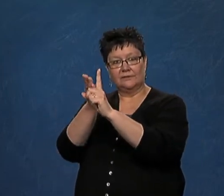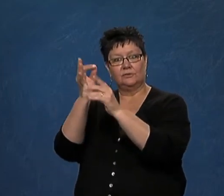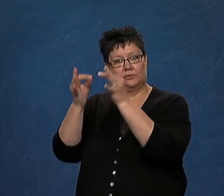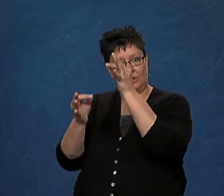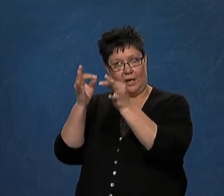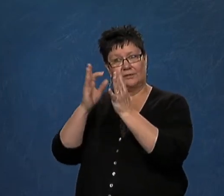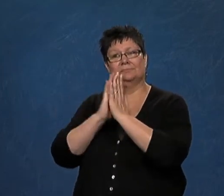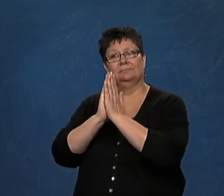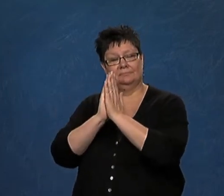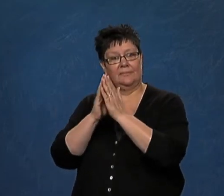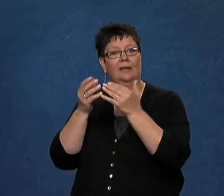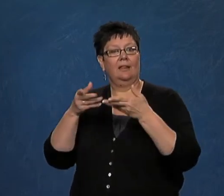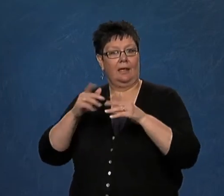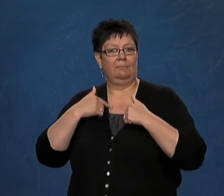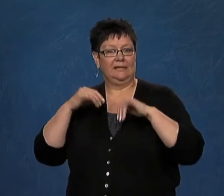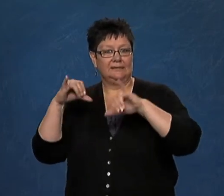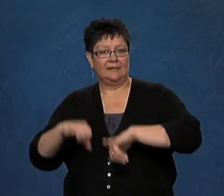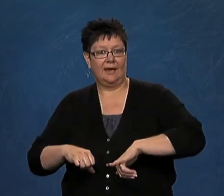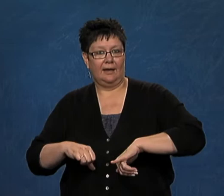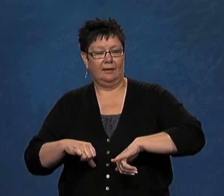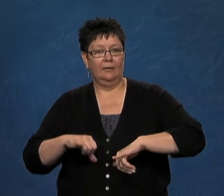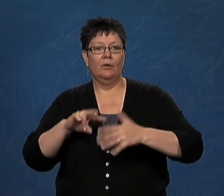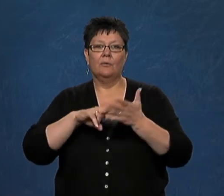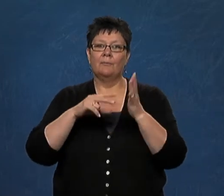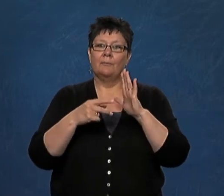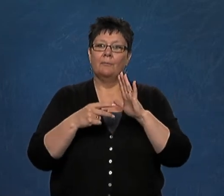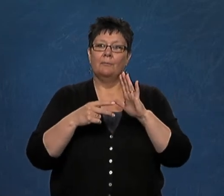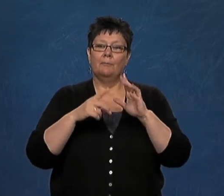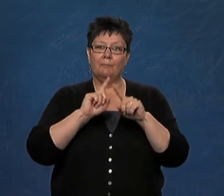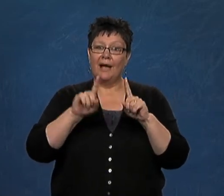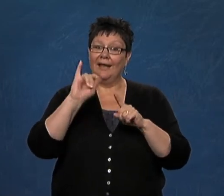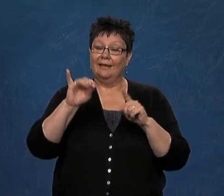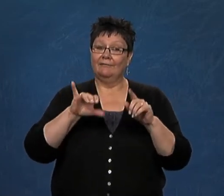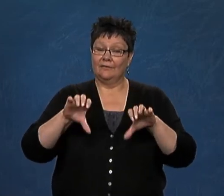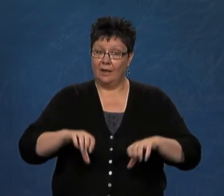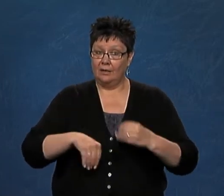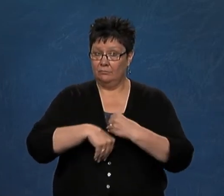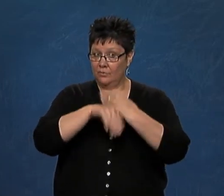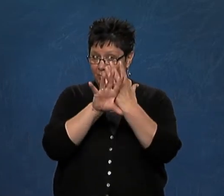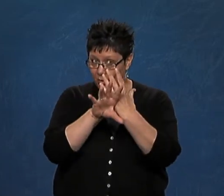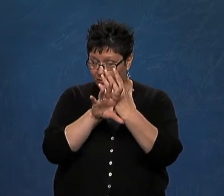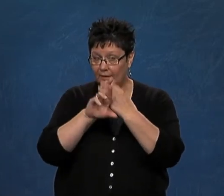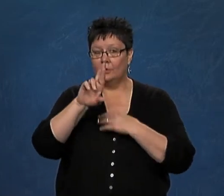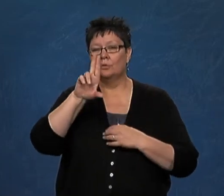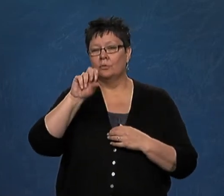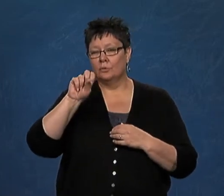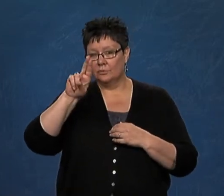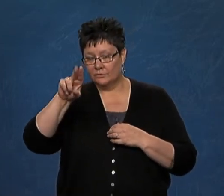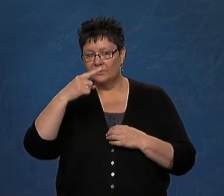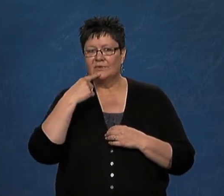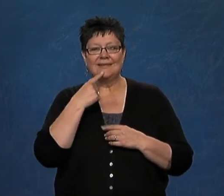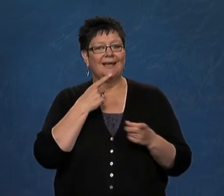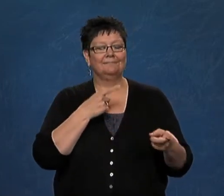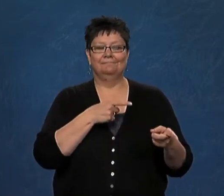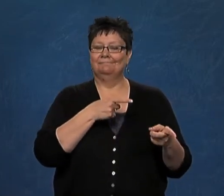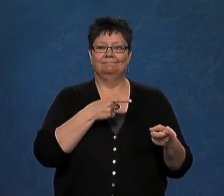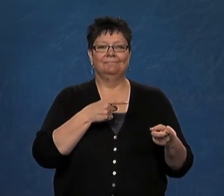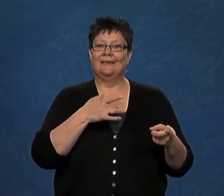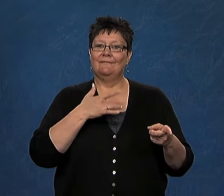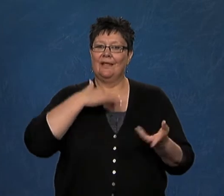well, their goal is to convince a judge to allow them to stay in the United States. However, if they do through this video conferencing